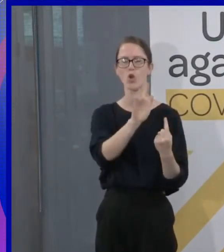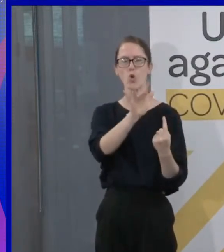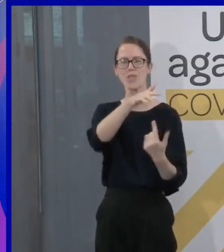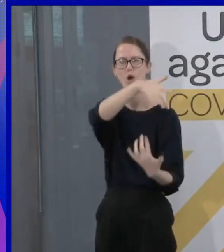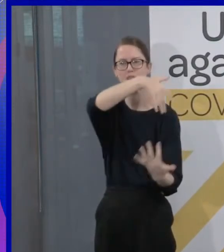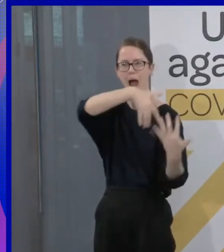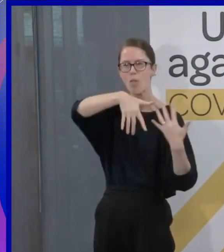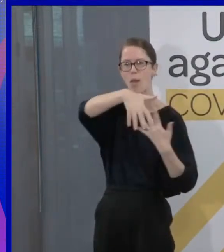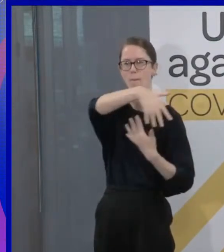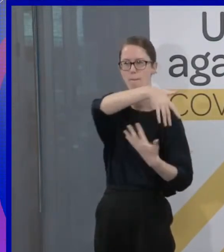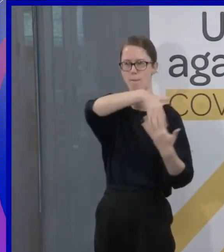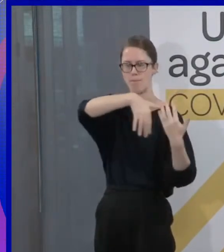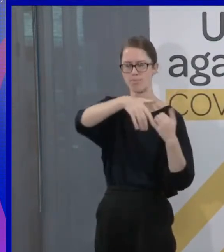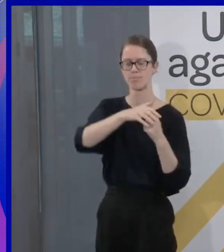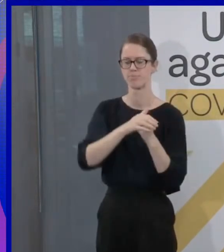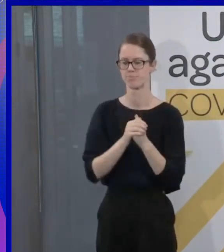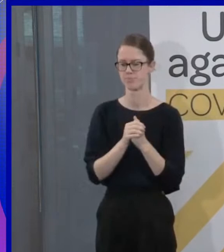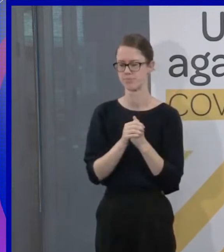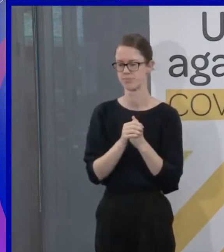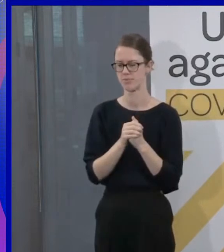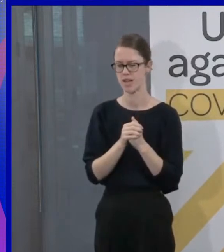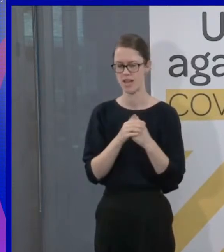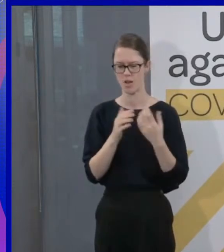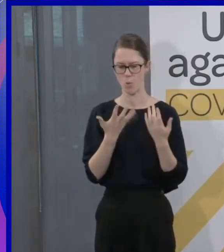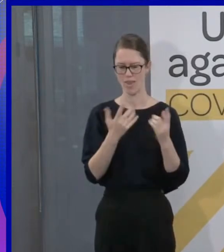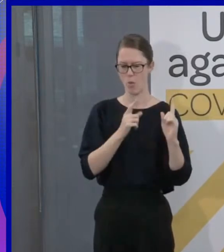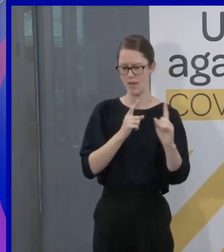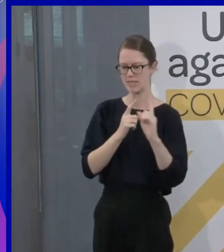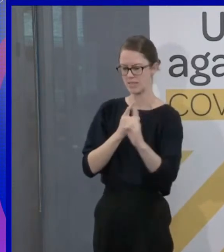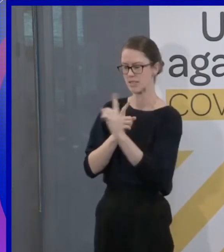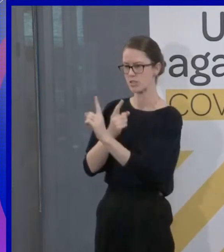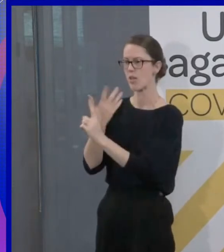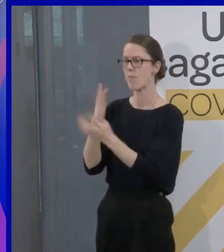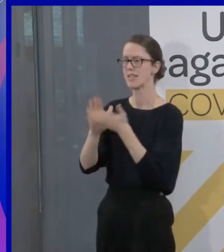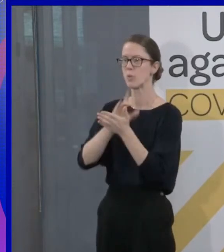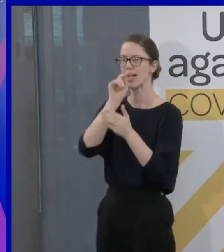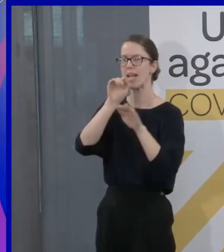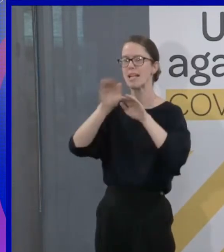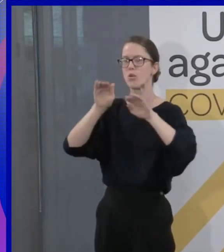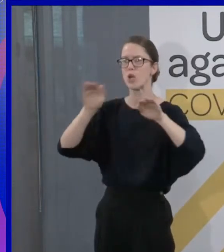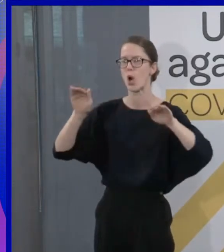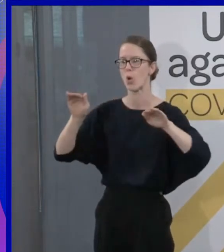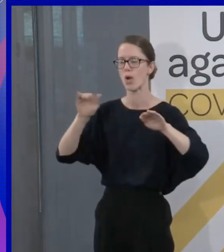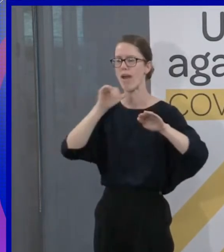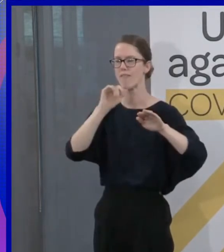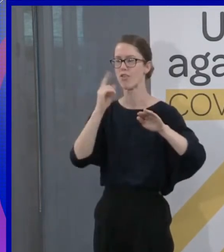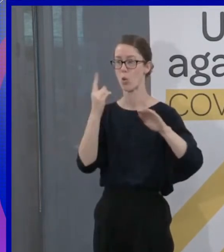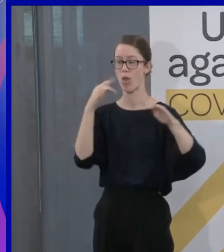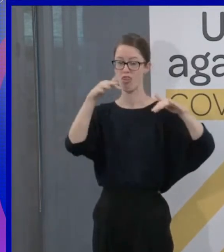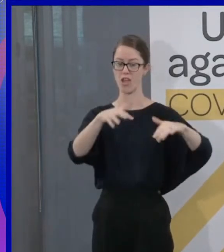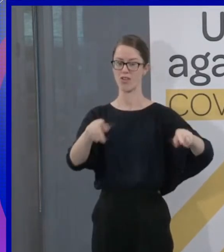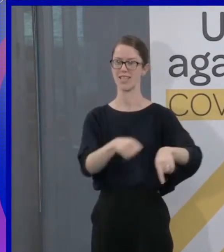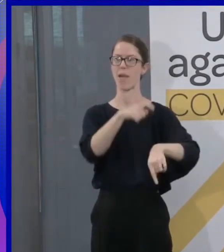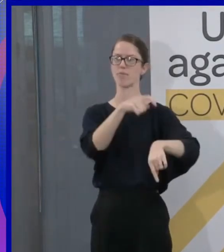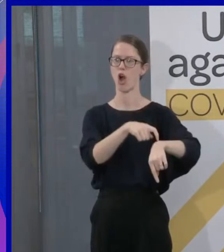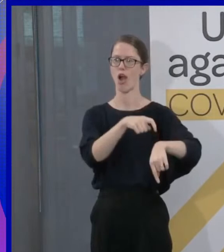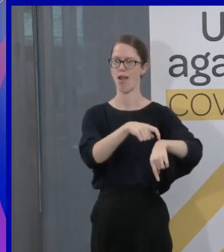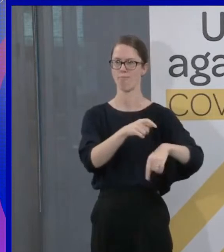close contact with, and likewise other places they may have been, just to help with our casual contact